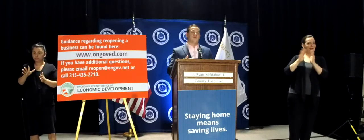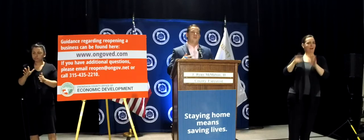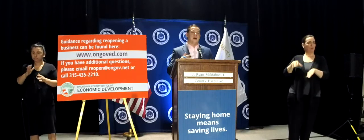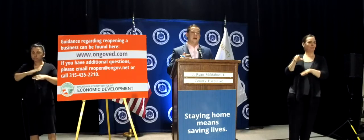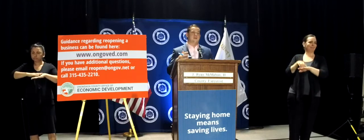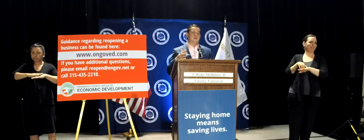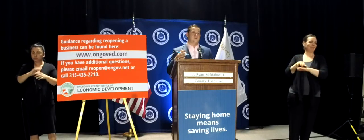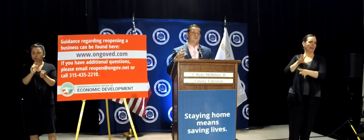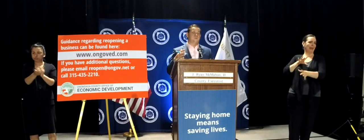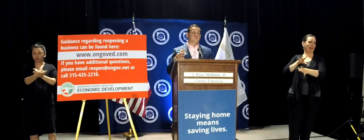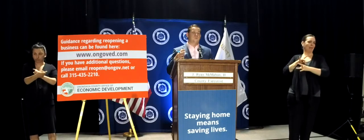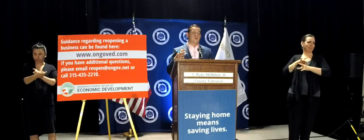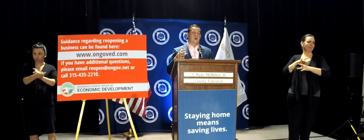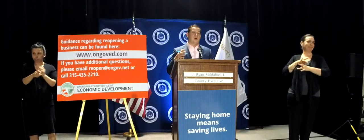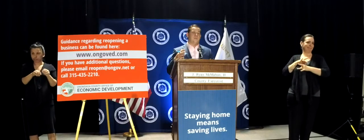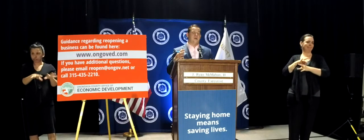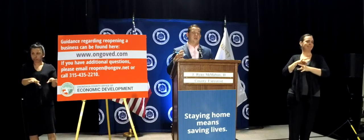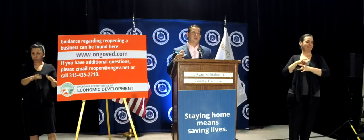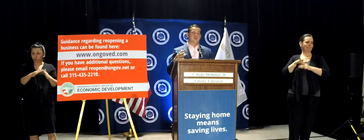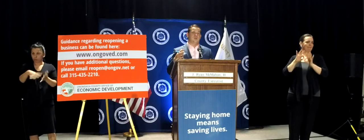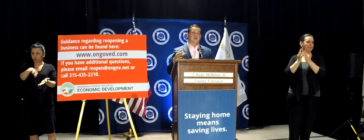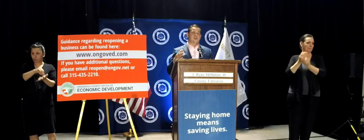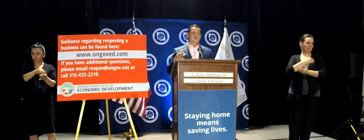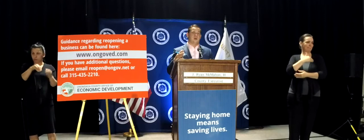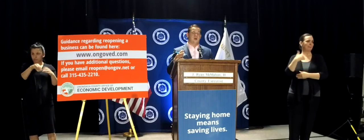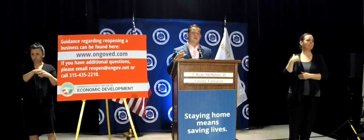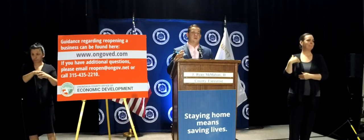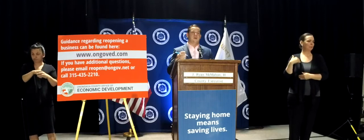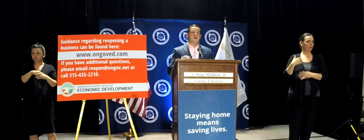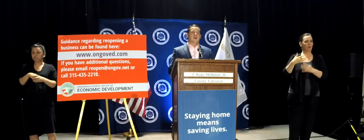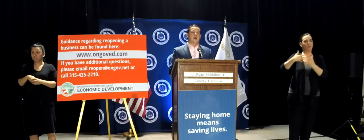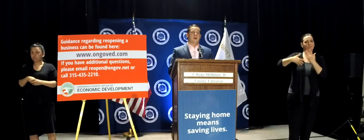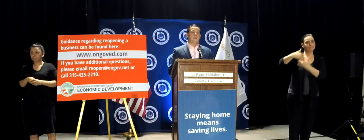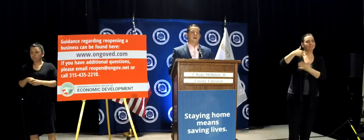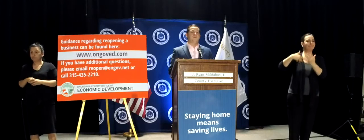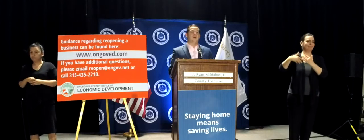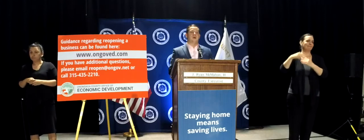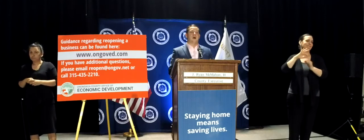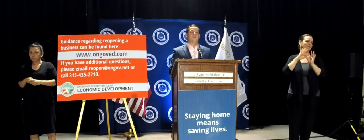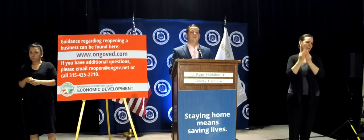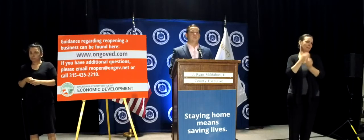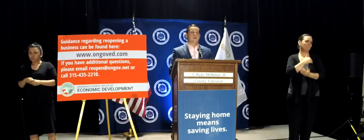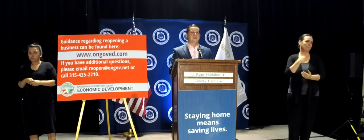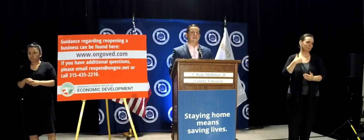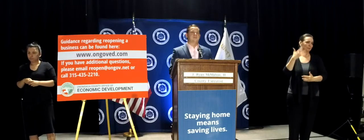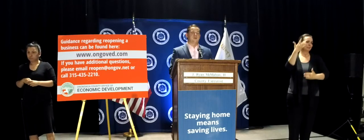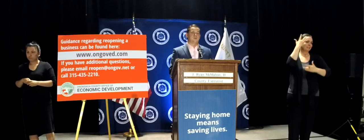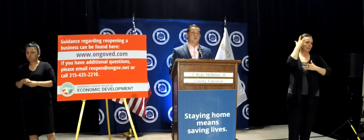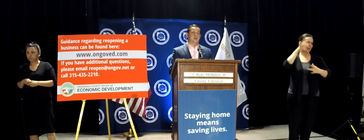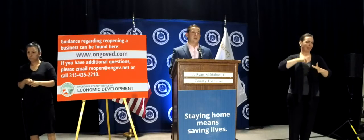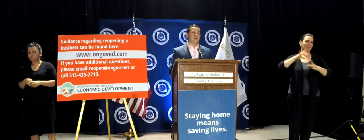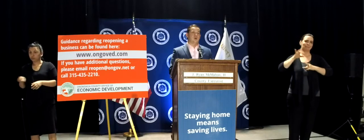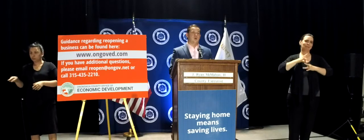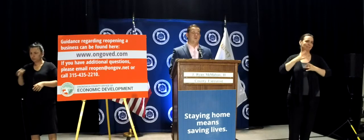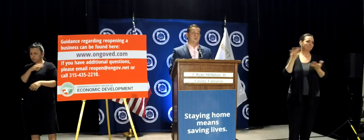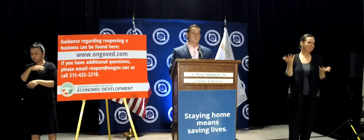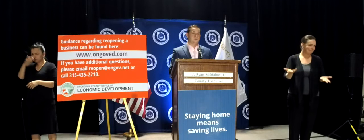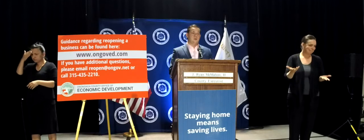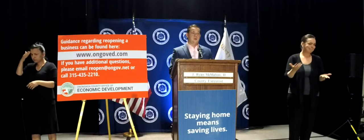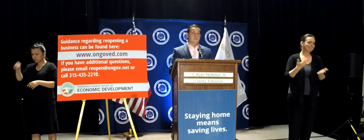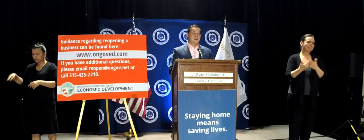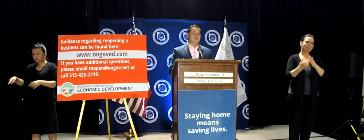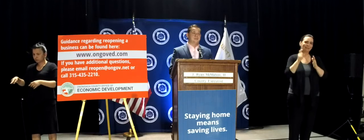with a COVID-positive patient, resident of ours. They pick up symptoms related to